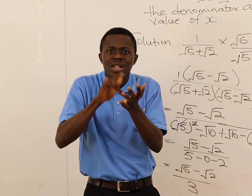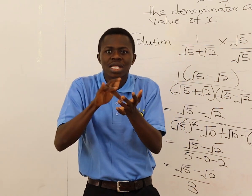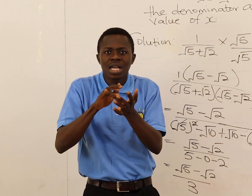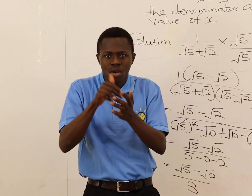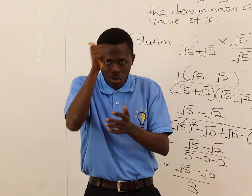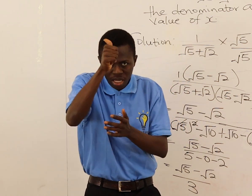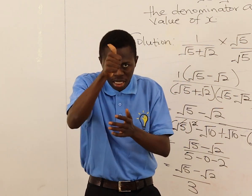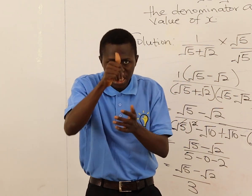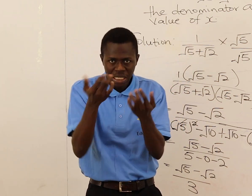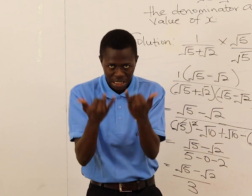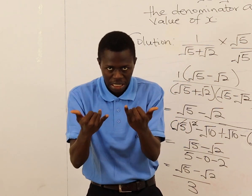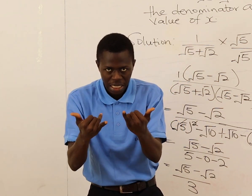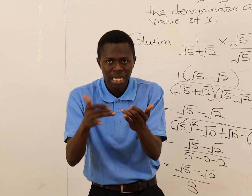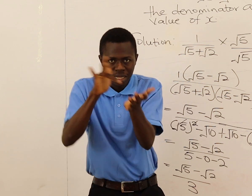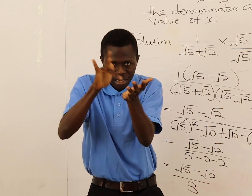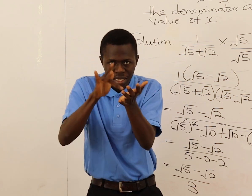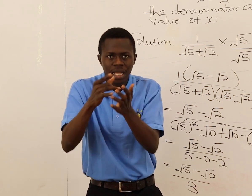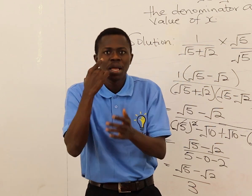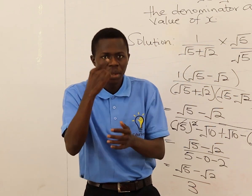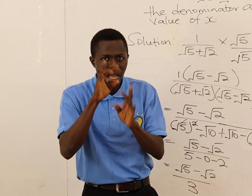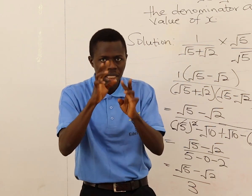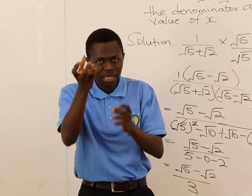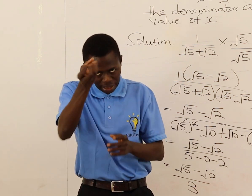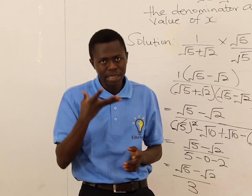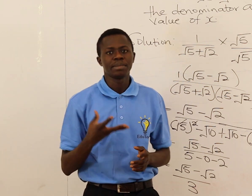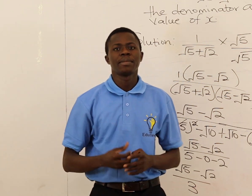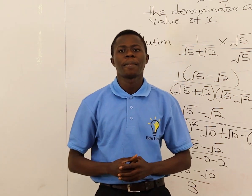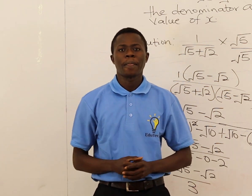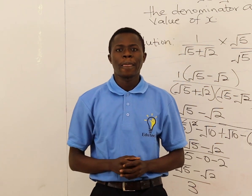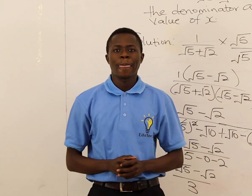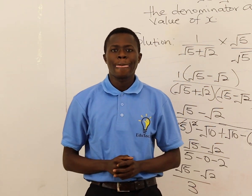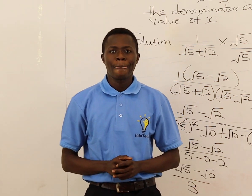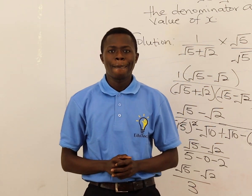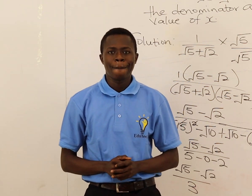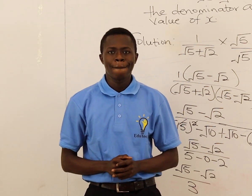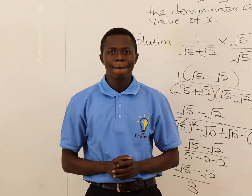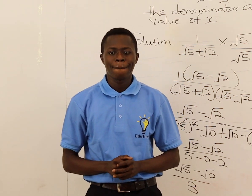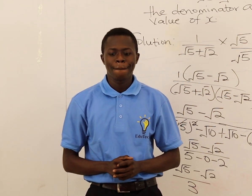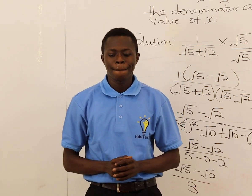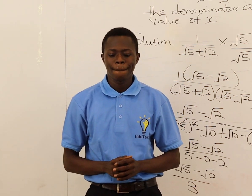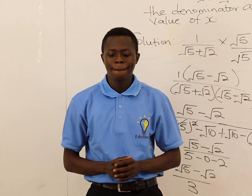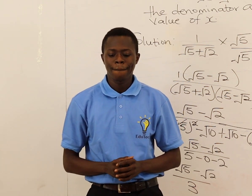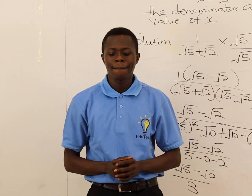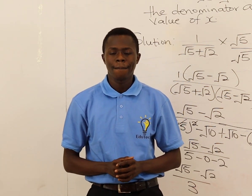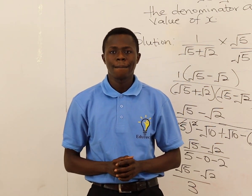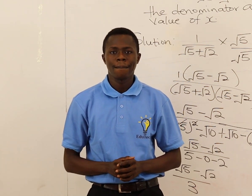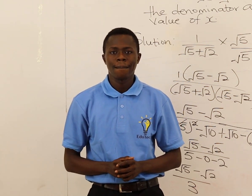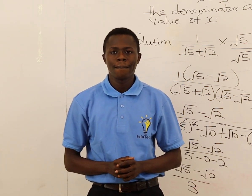So try punching it on your calculator and let's see. Try punching the expression and let's see your answer.